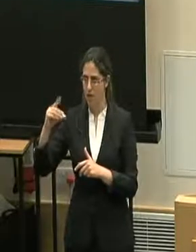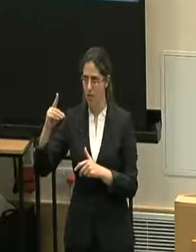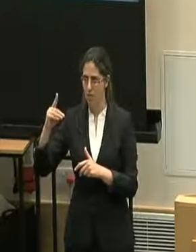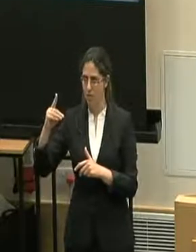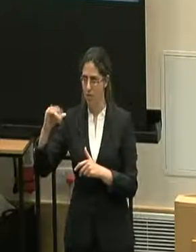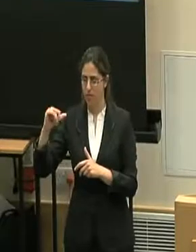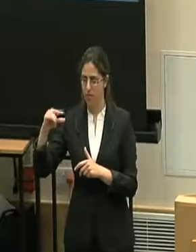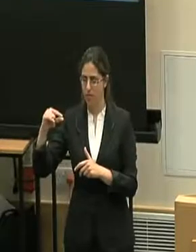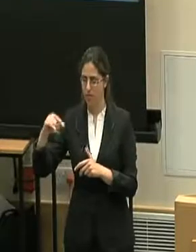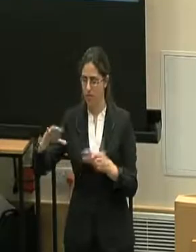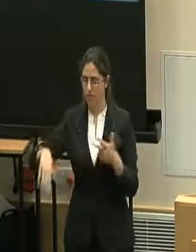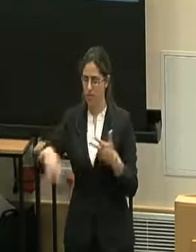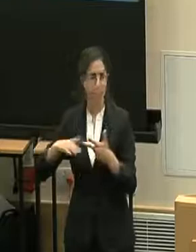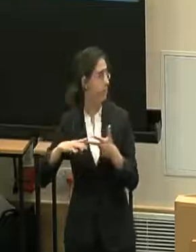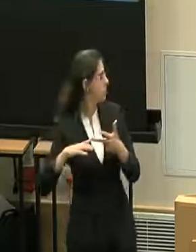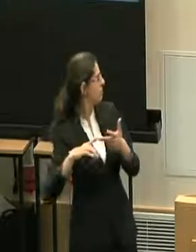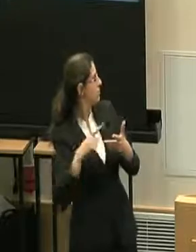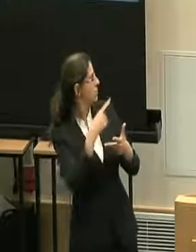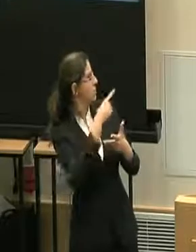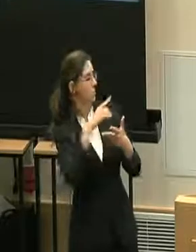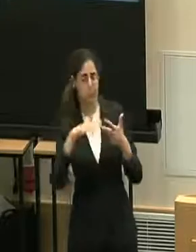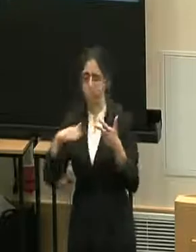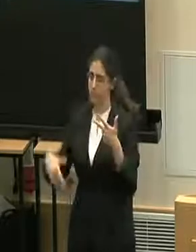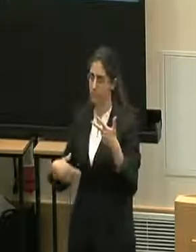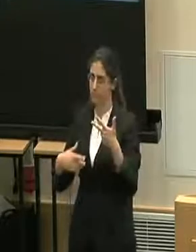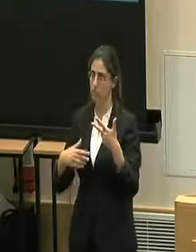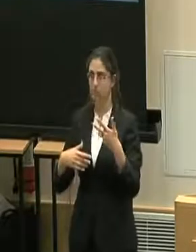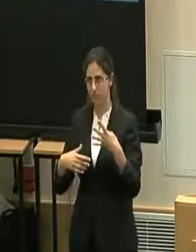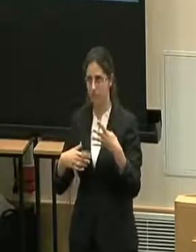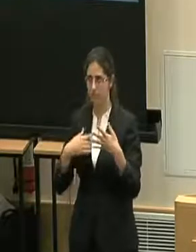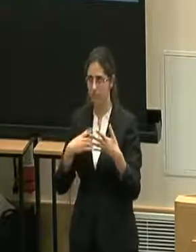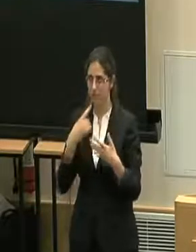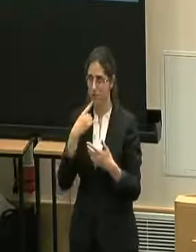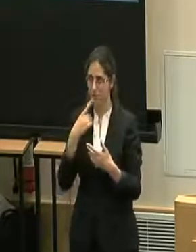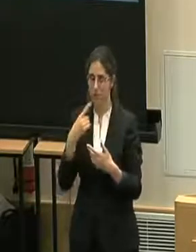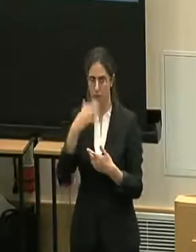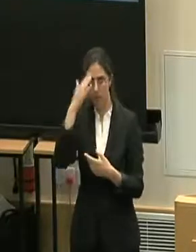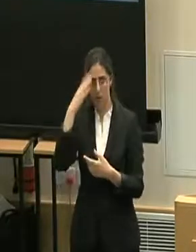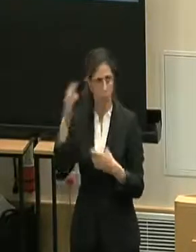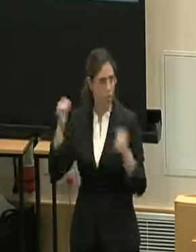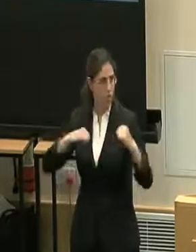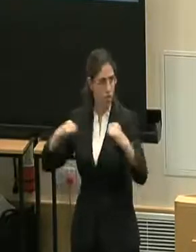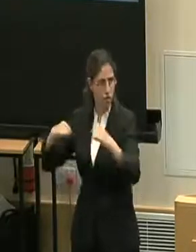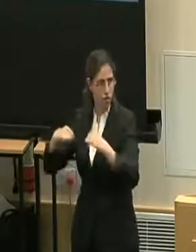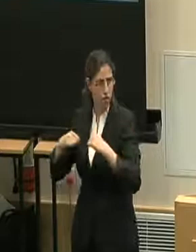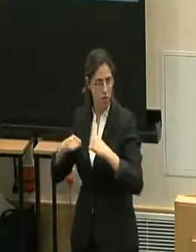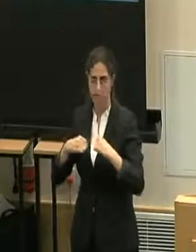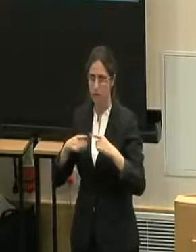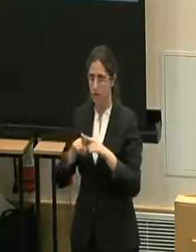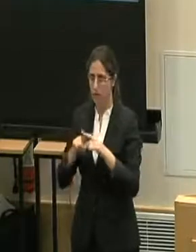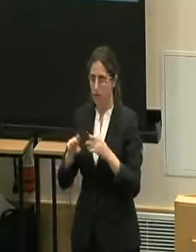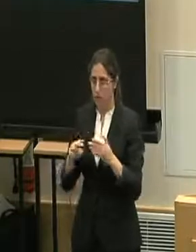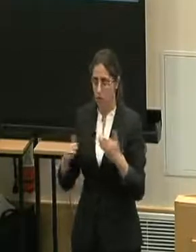the scene. Certainly, as Rosemary, and I think we agree on this completely, that it is